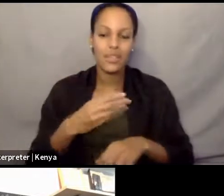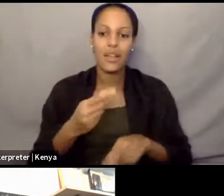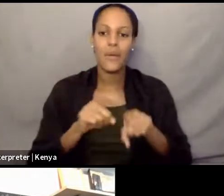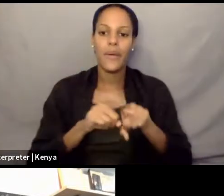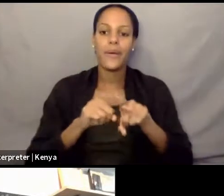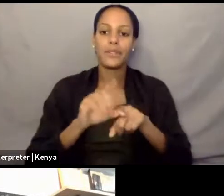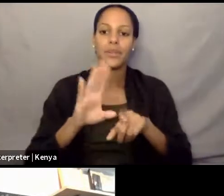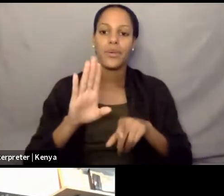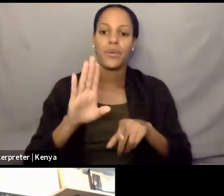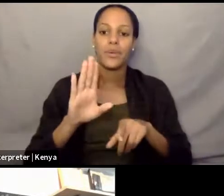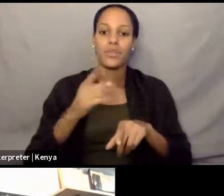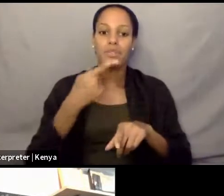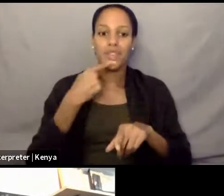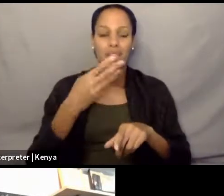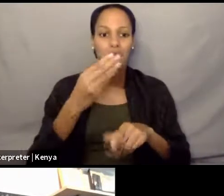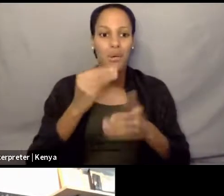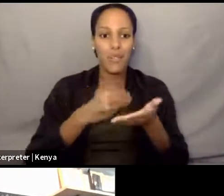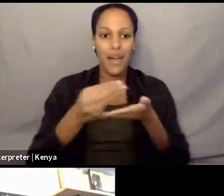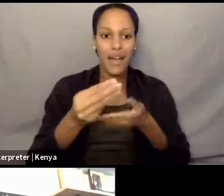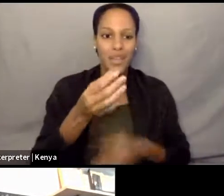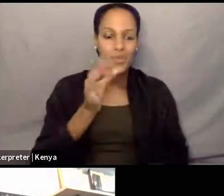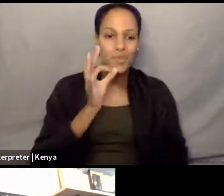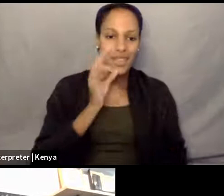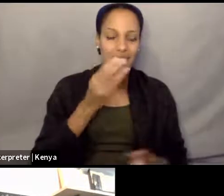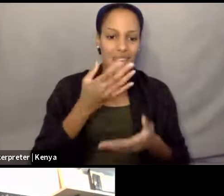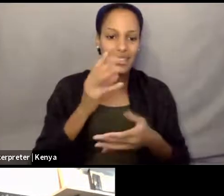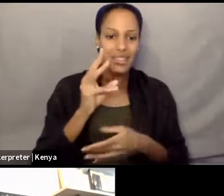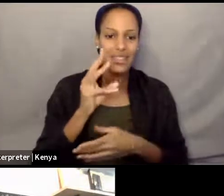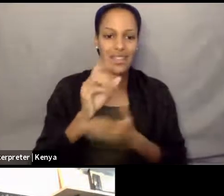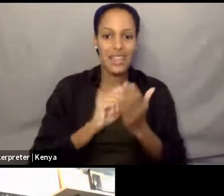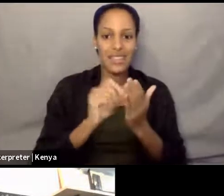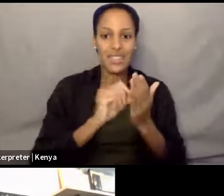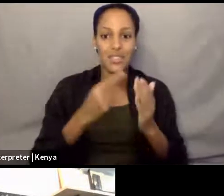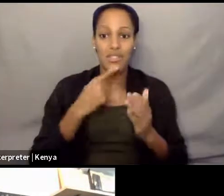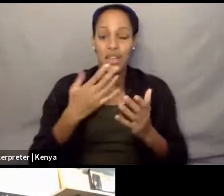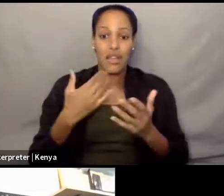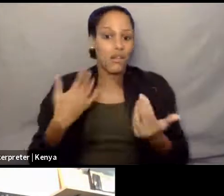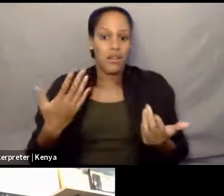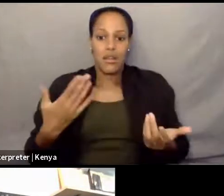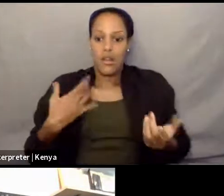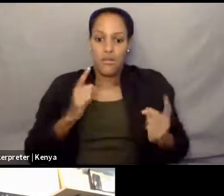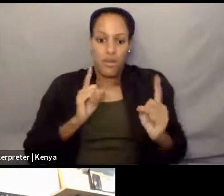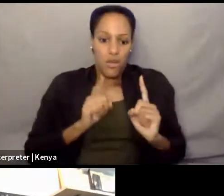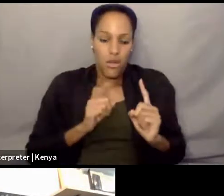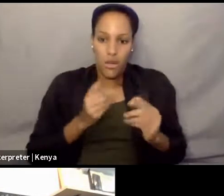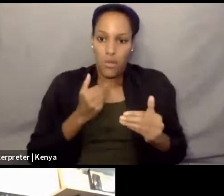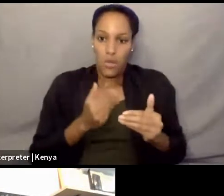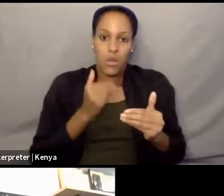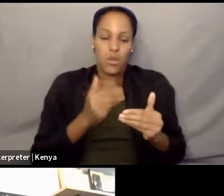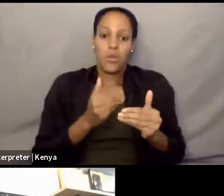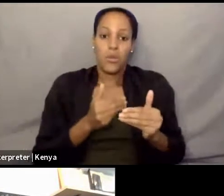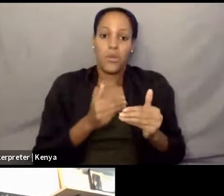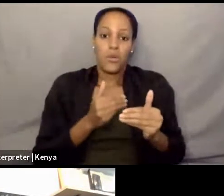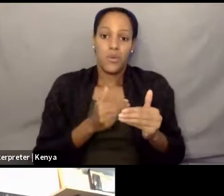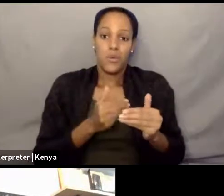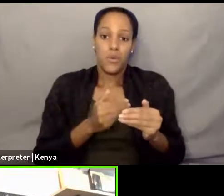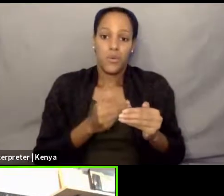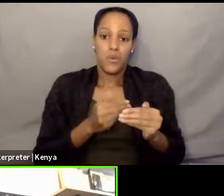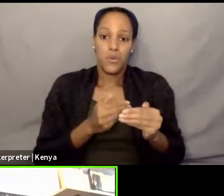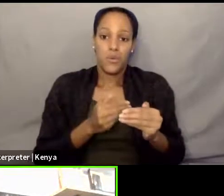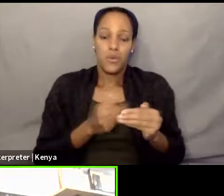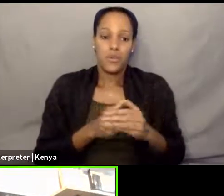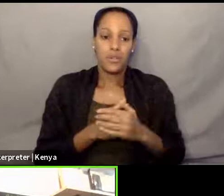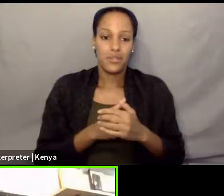your bindweed essay, you say, boy, I'm coming close to a sort of cloying glass half